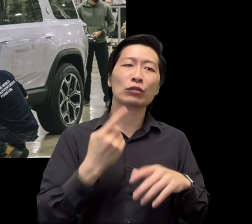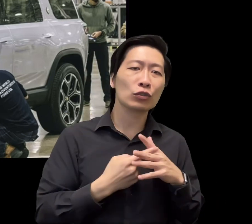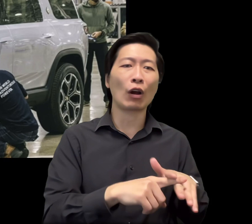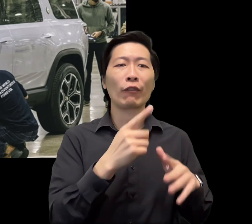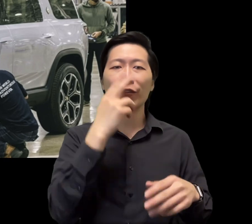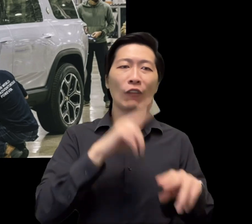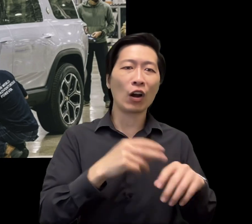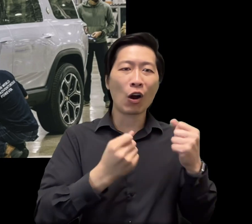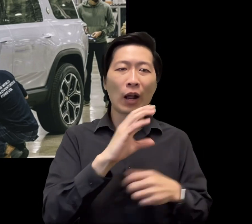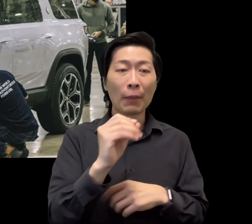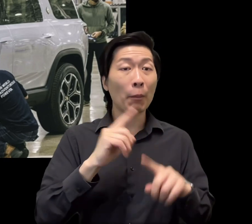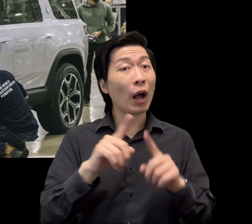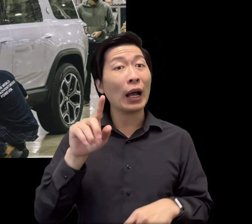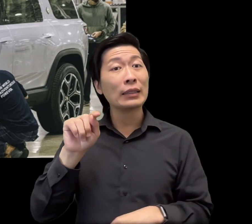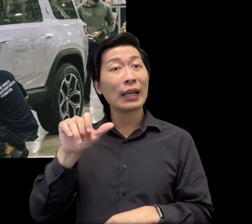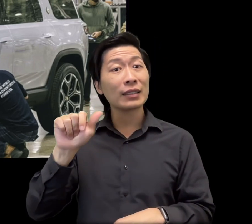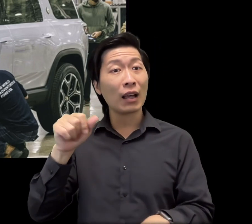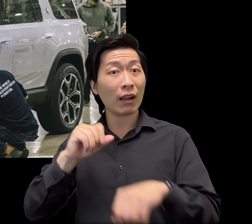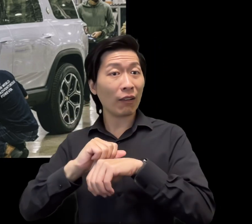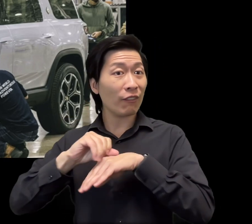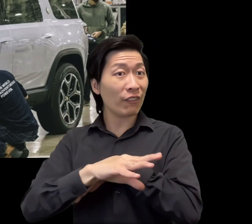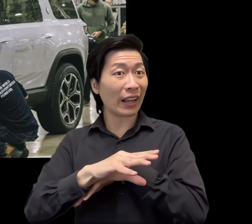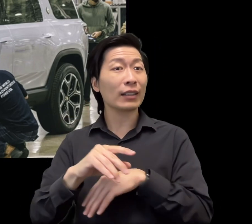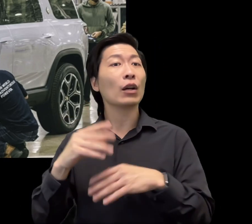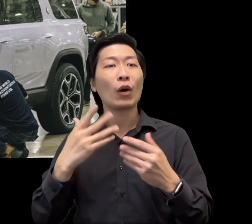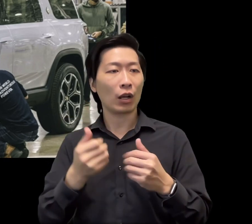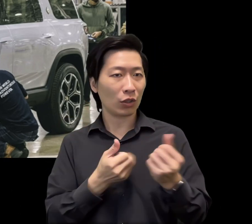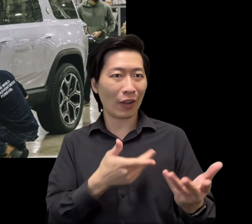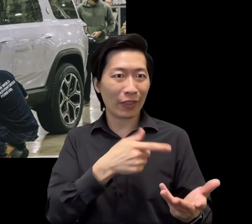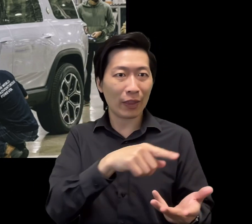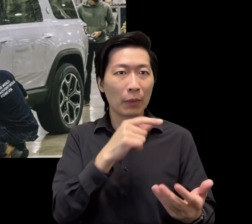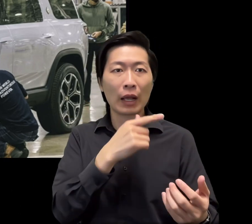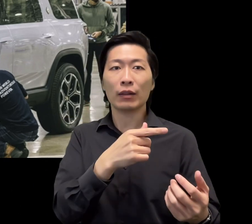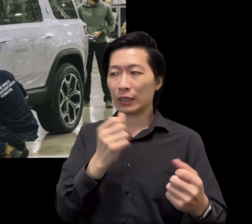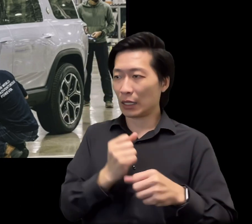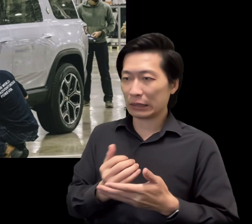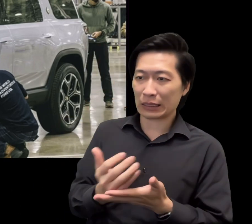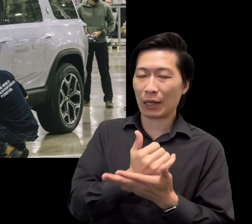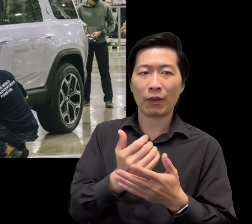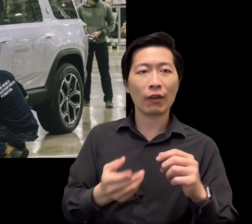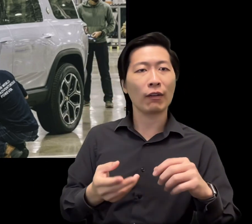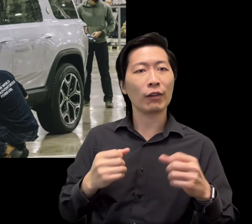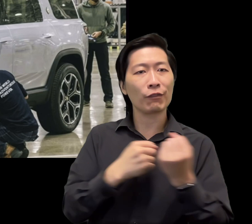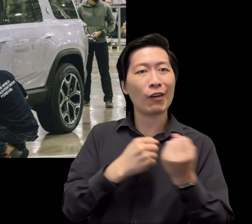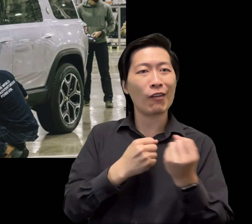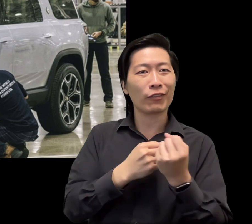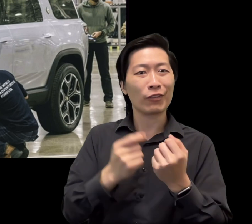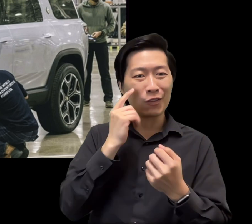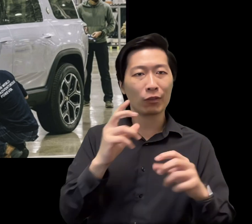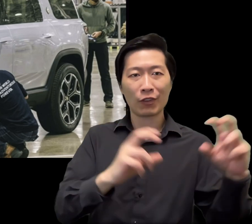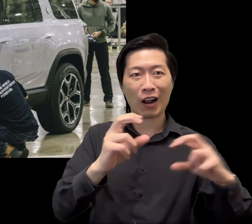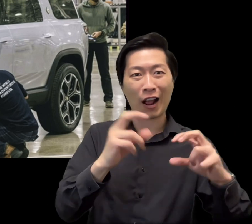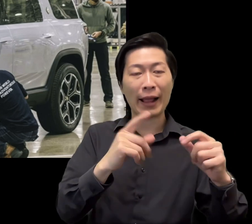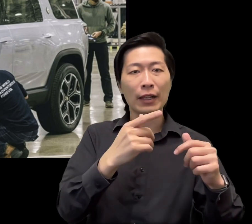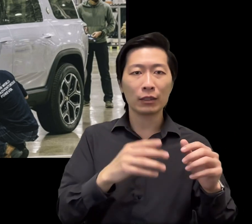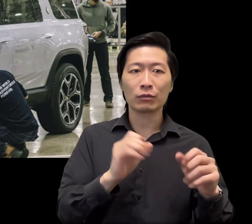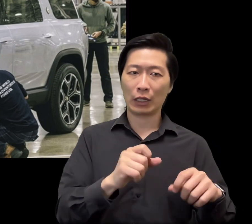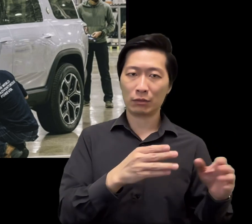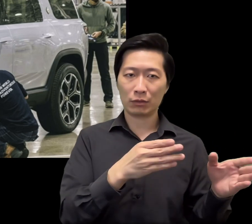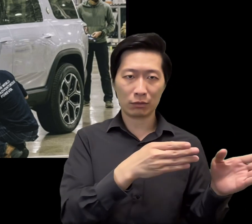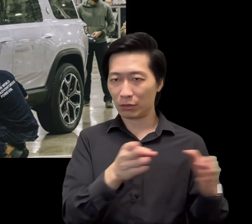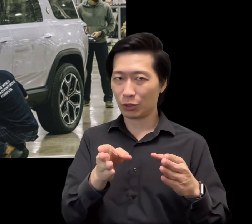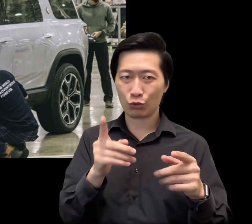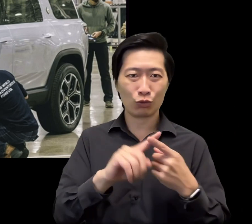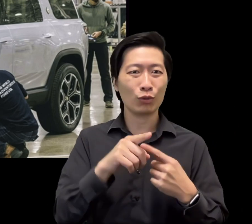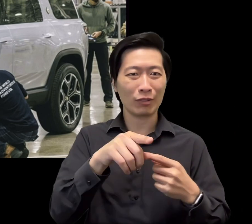But even so, the Tesla effect has allowed them to get unlimited capital to build their electric vision because people are so excited and willing to fund